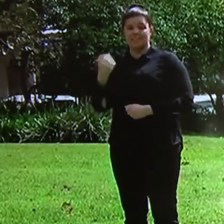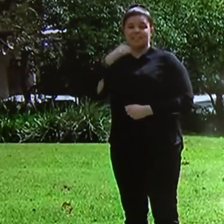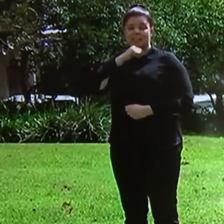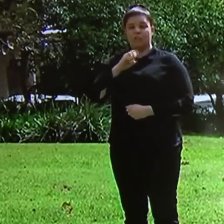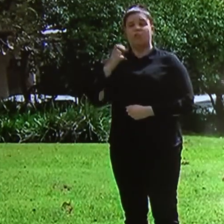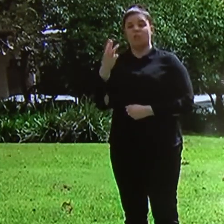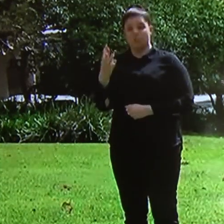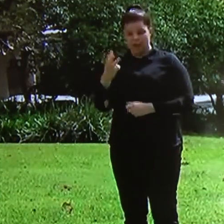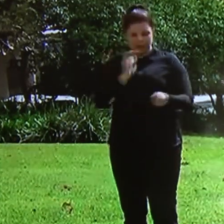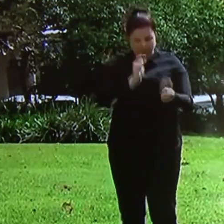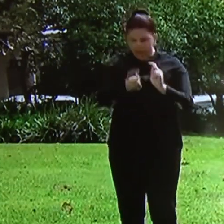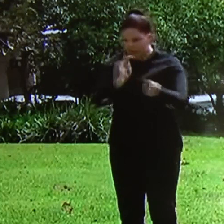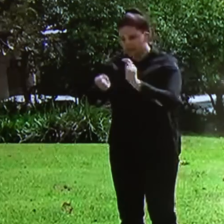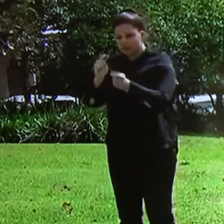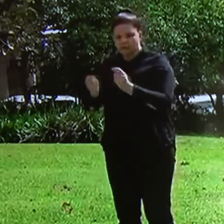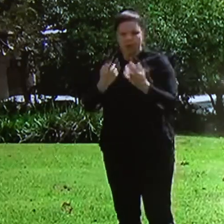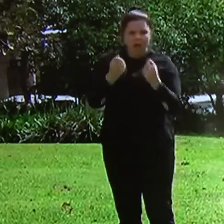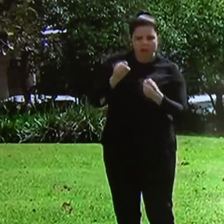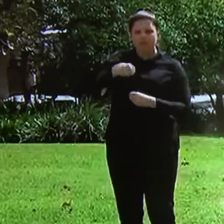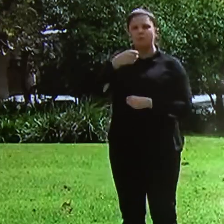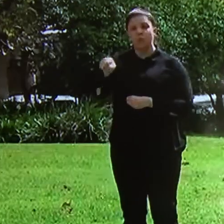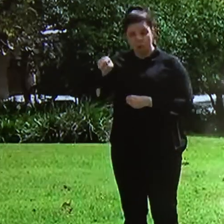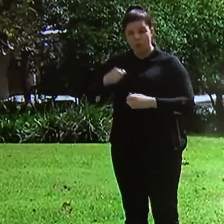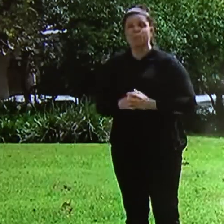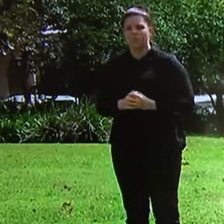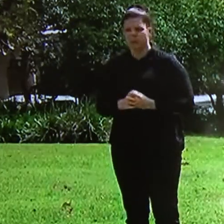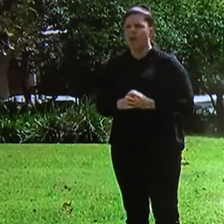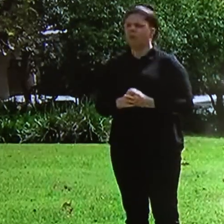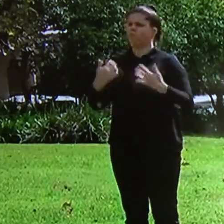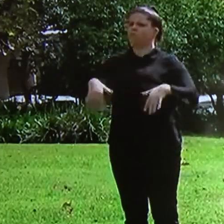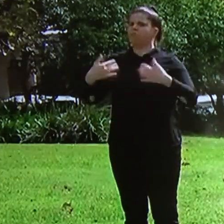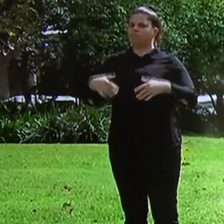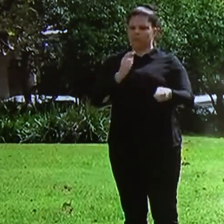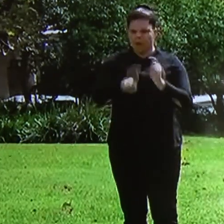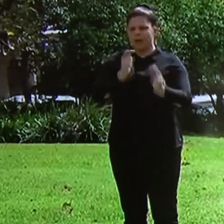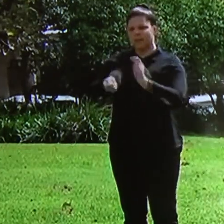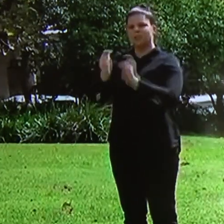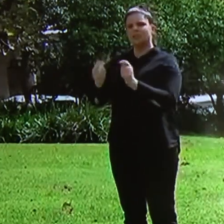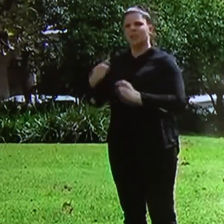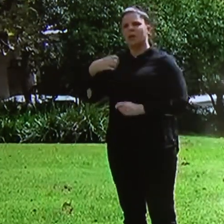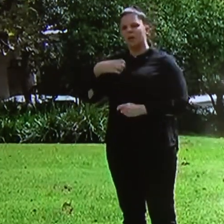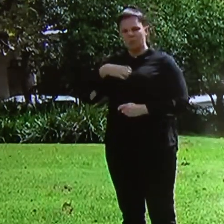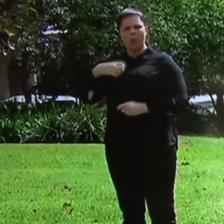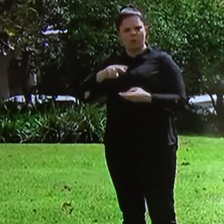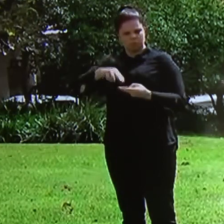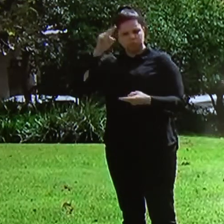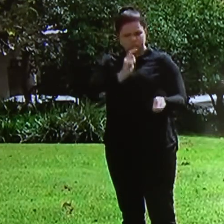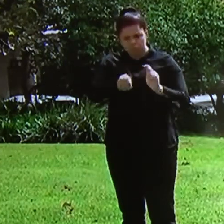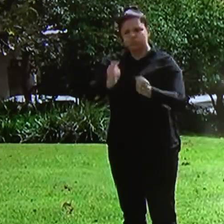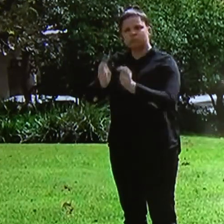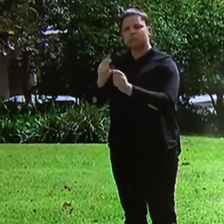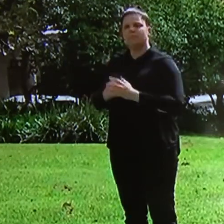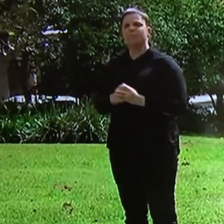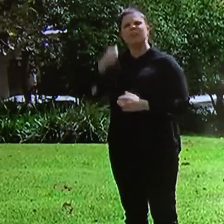2,603 tests undertaken, and obviously that's quite a substantial increase. As we talked about yesterday,